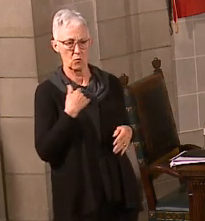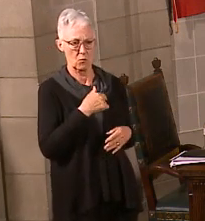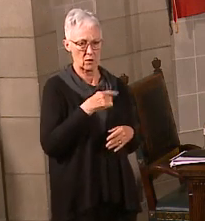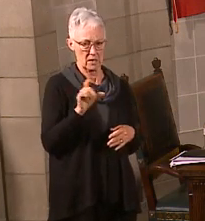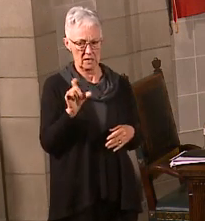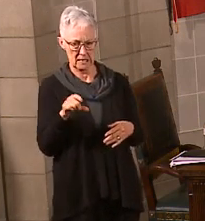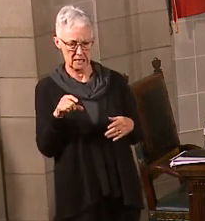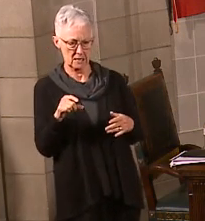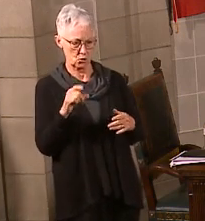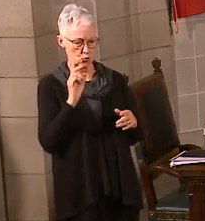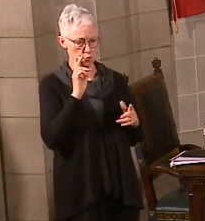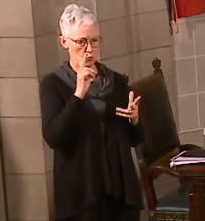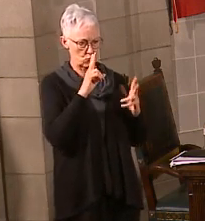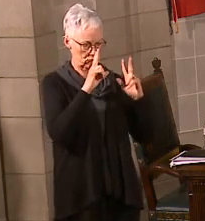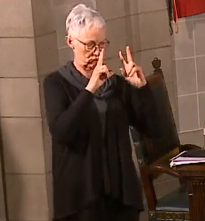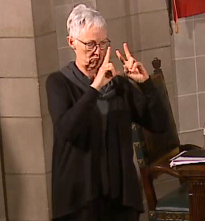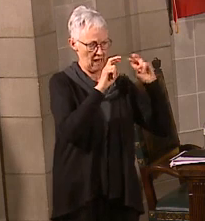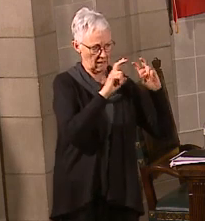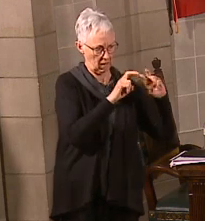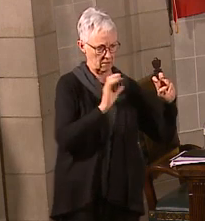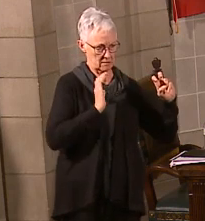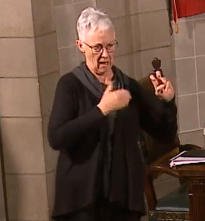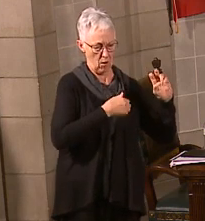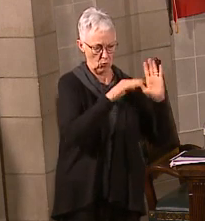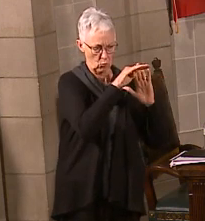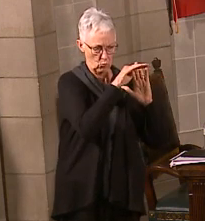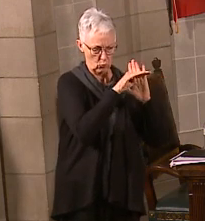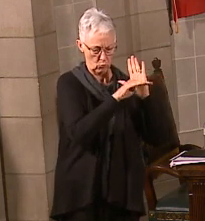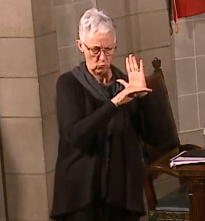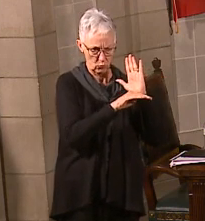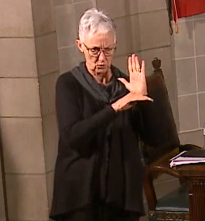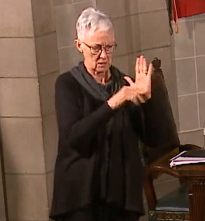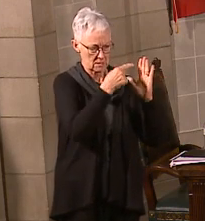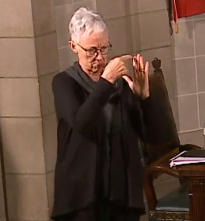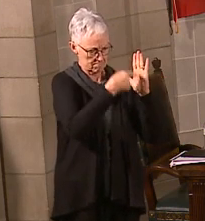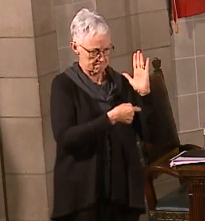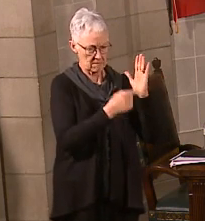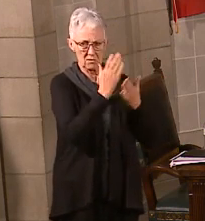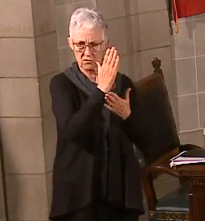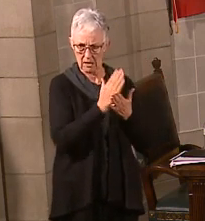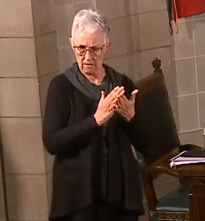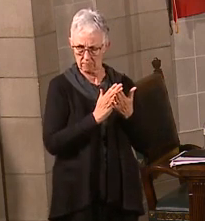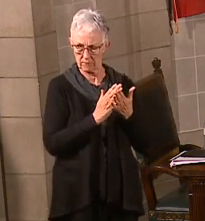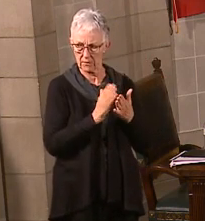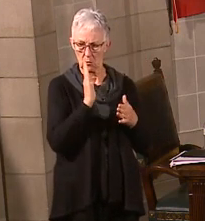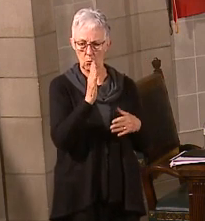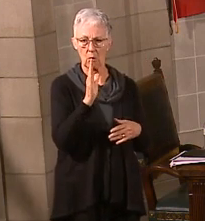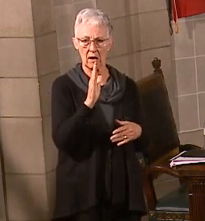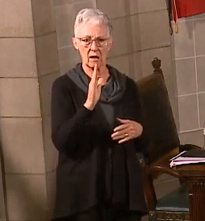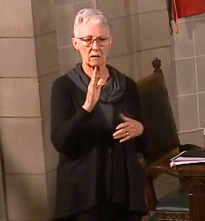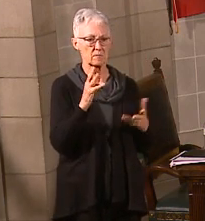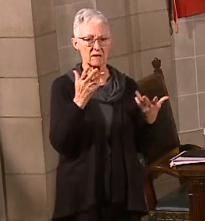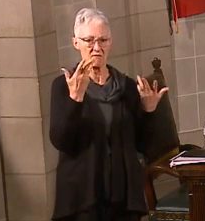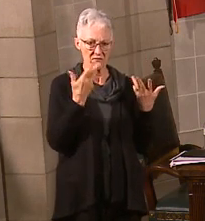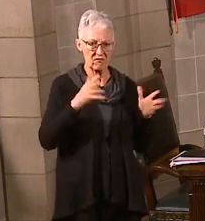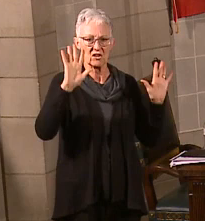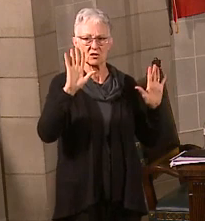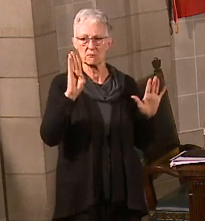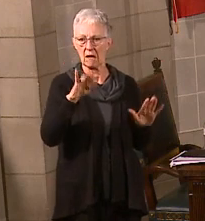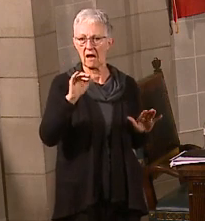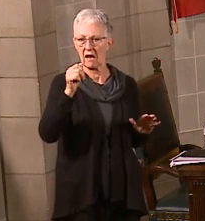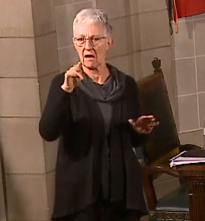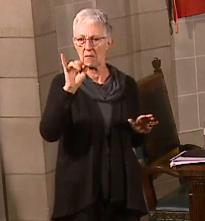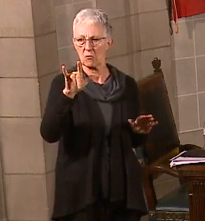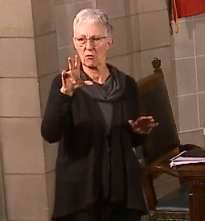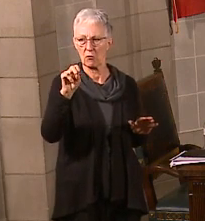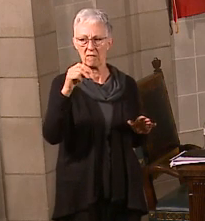some of these, things that we put in place. Some of our DHMs, for example, expire April 30th. So we're going to be looking at all those sort of